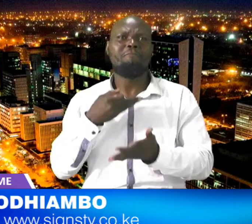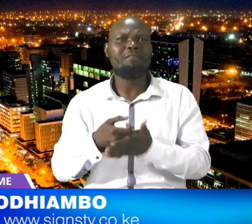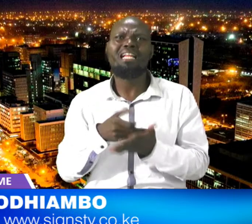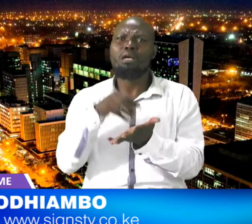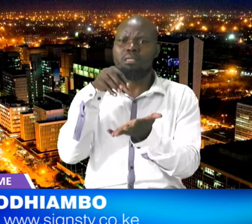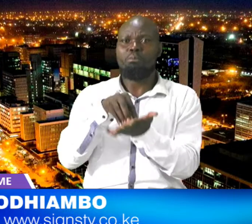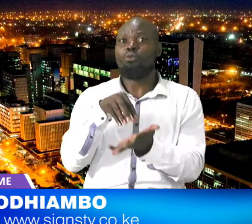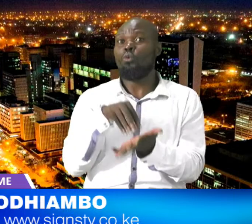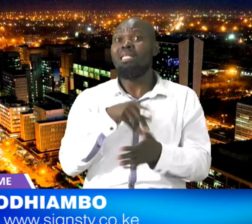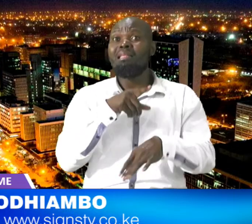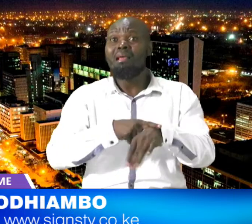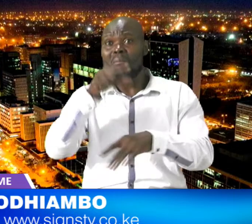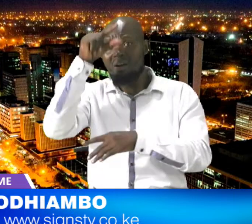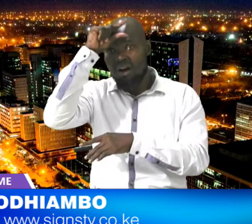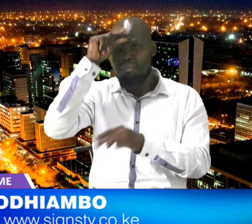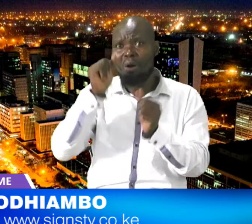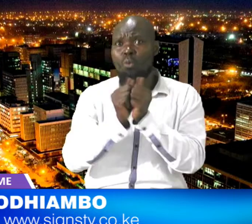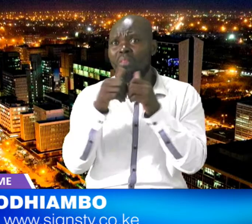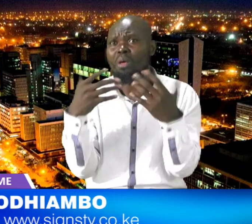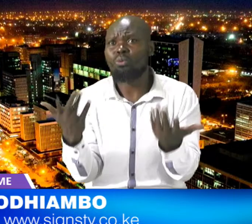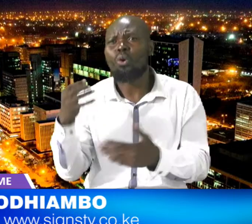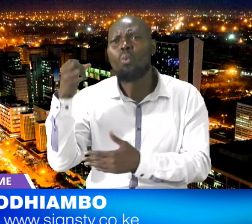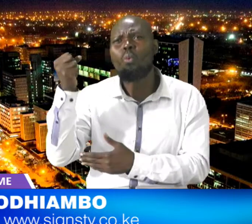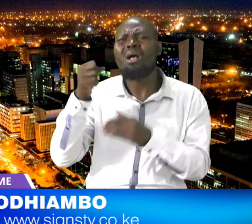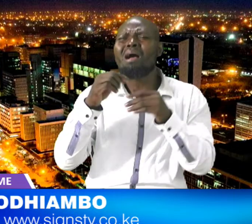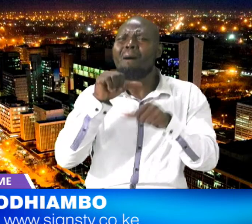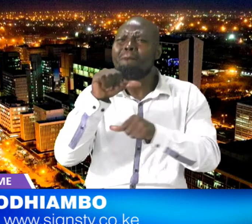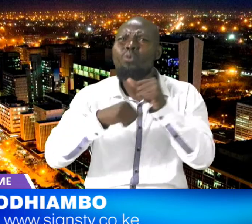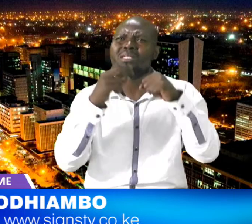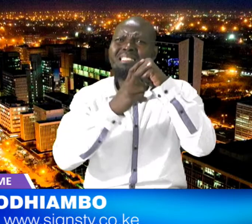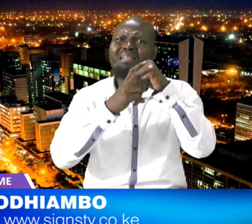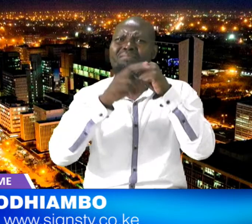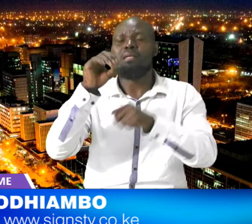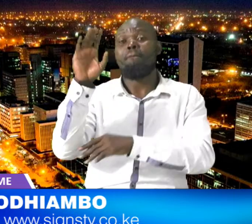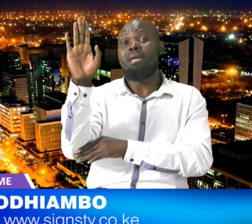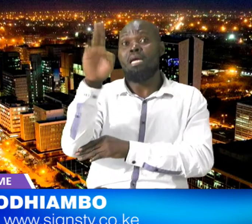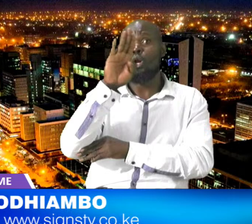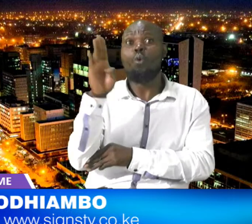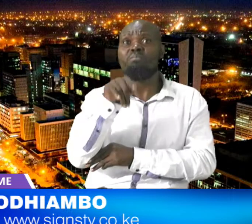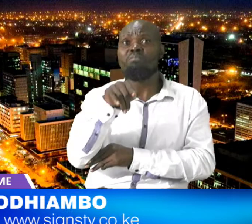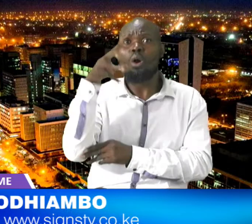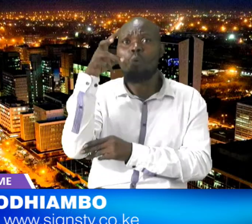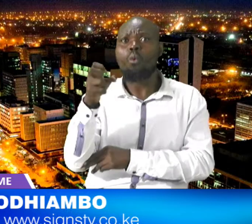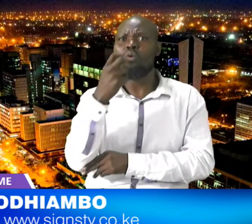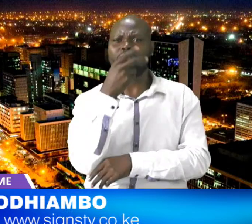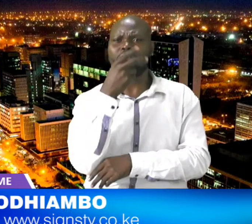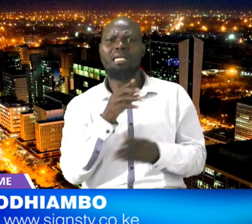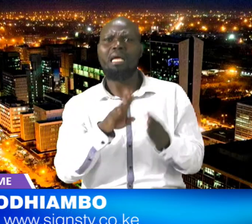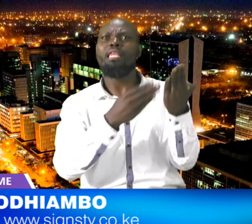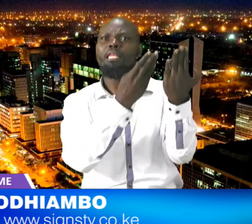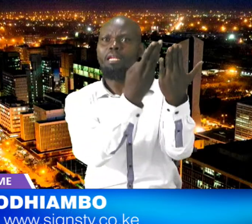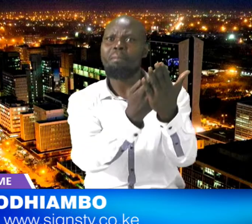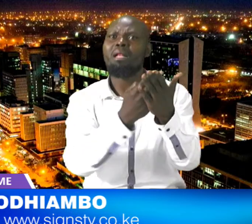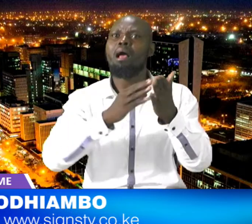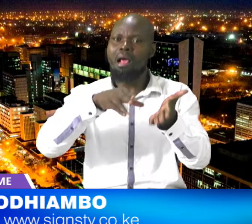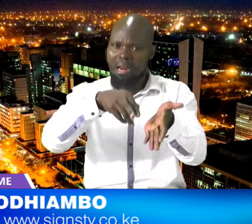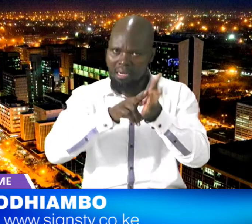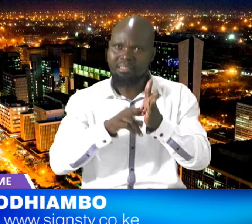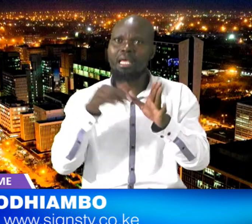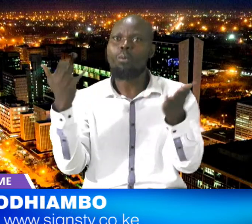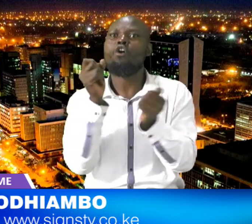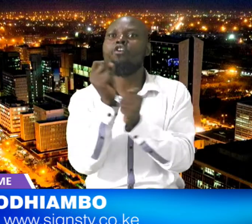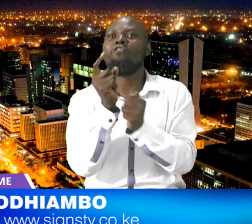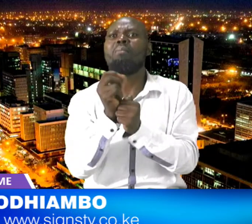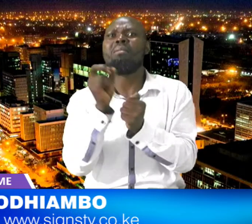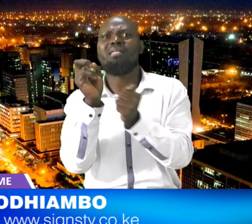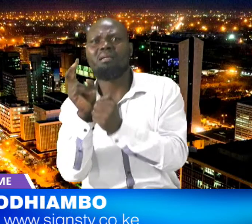are facing a difficult financial situation while the government is withholding about 70 billion shillings that were supposed